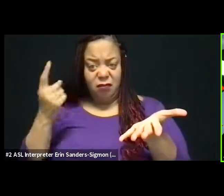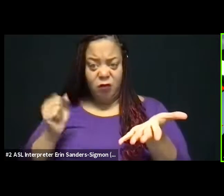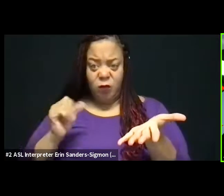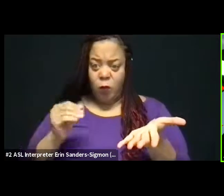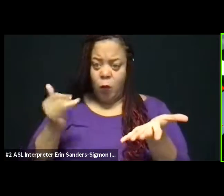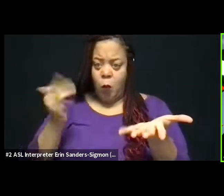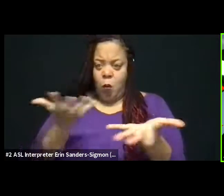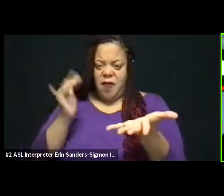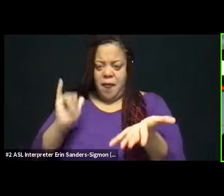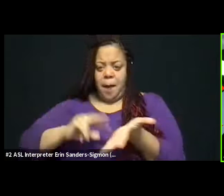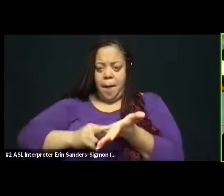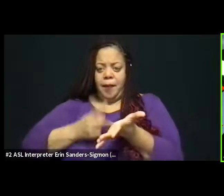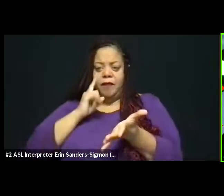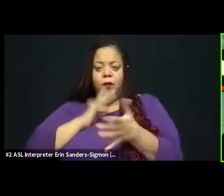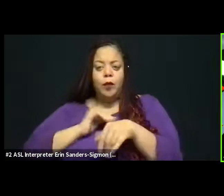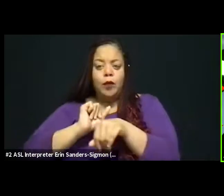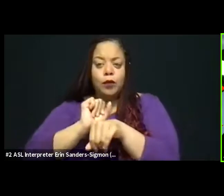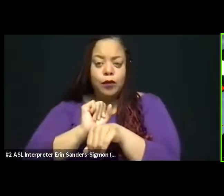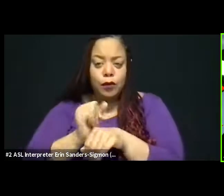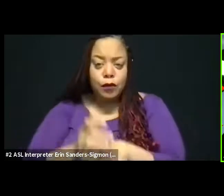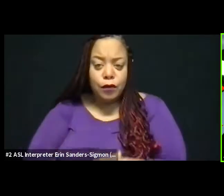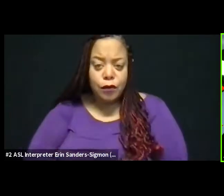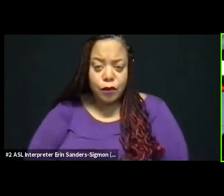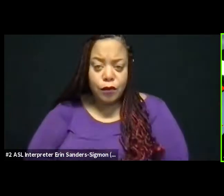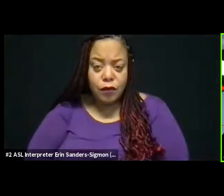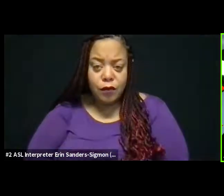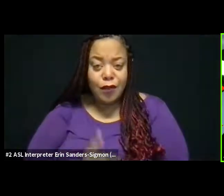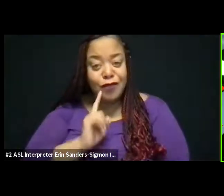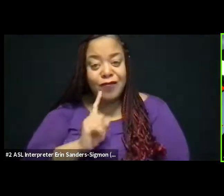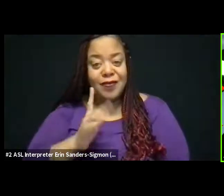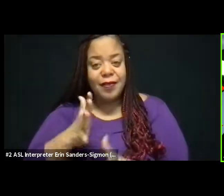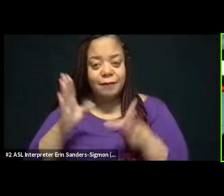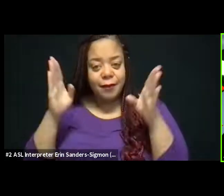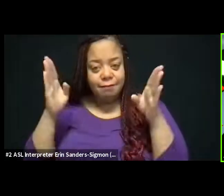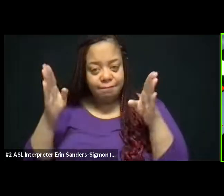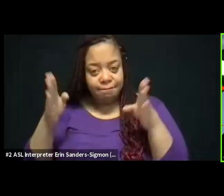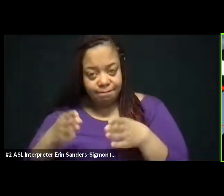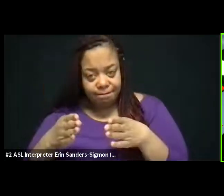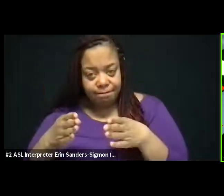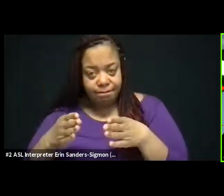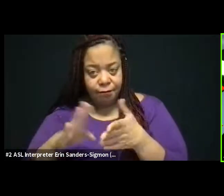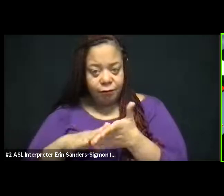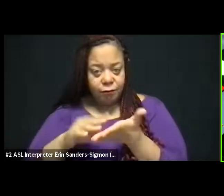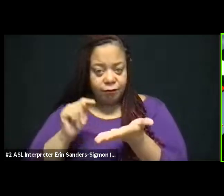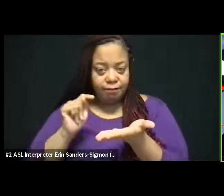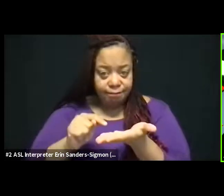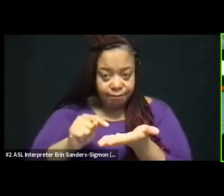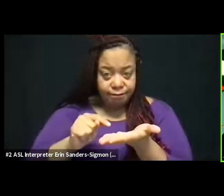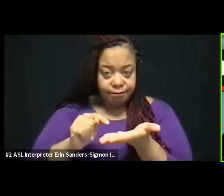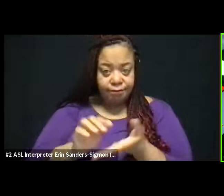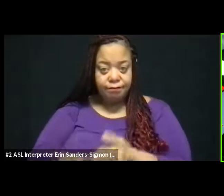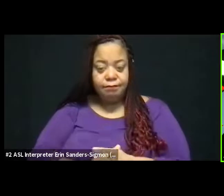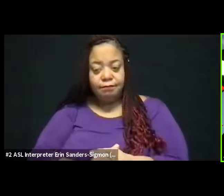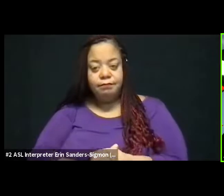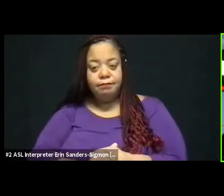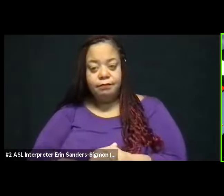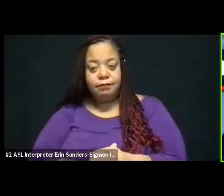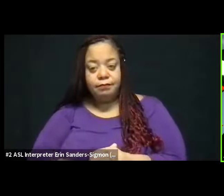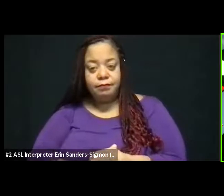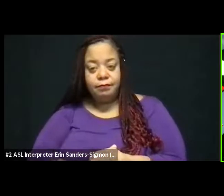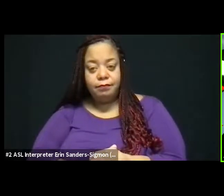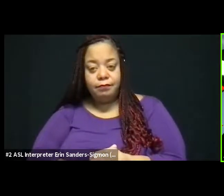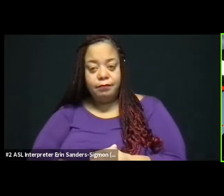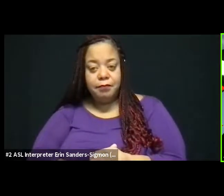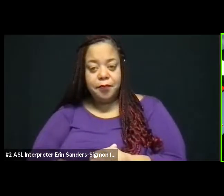is really kind of focusing on, all right, so we know that zero tolerance exists. We know that kids